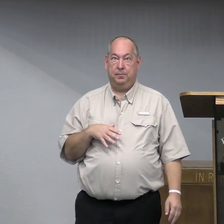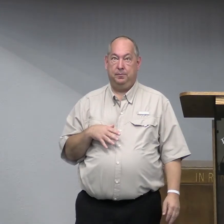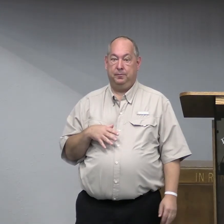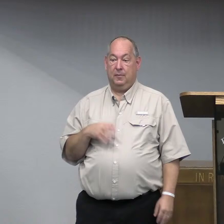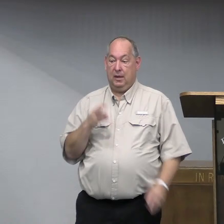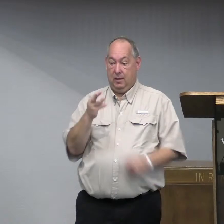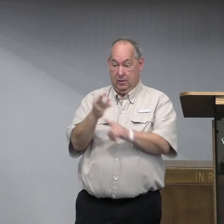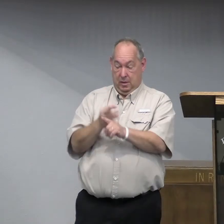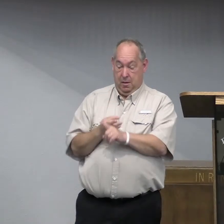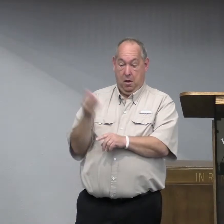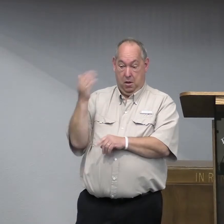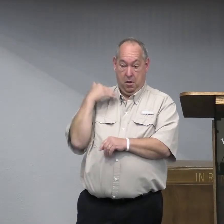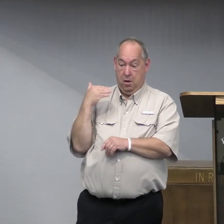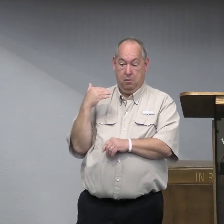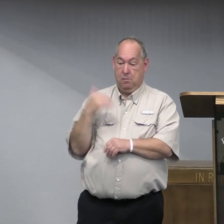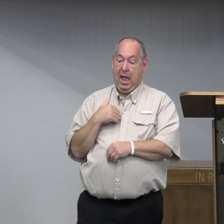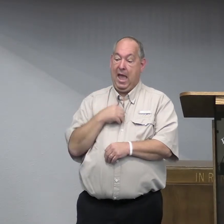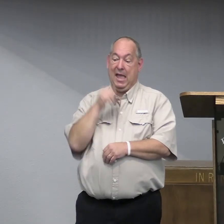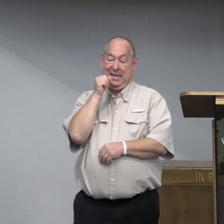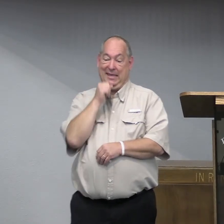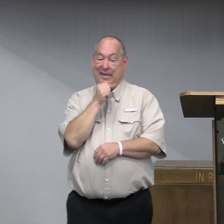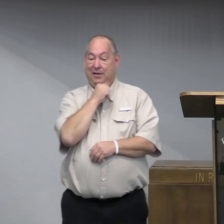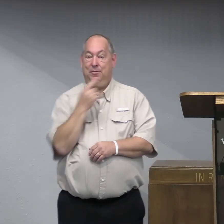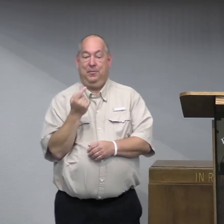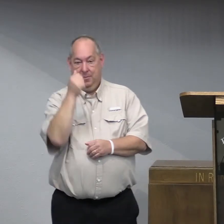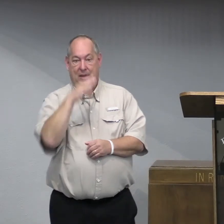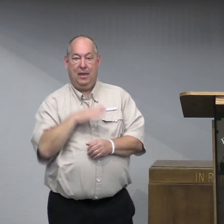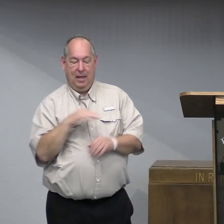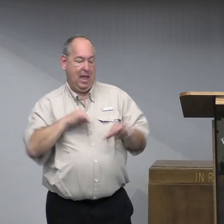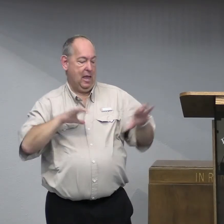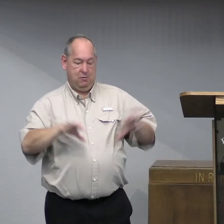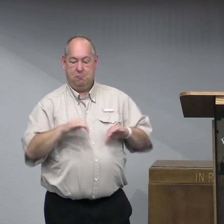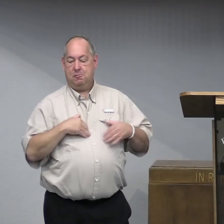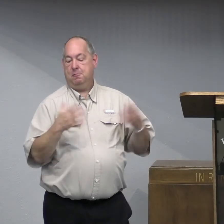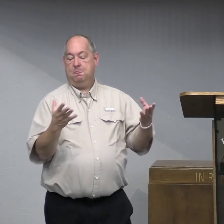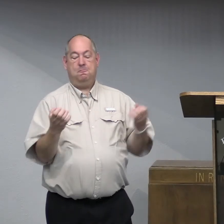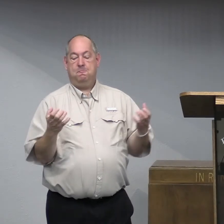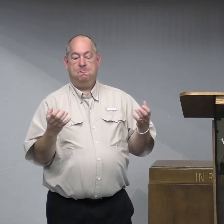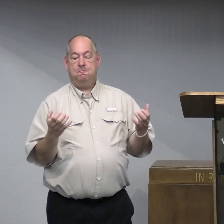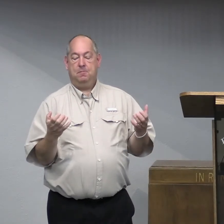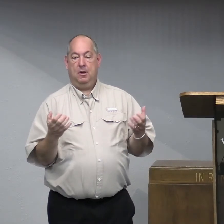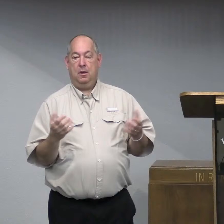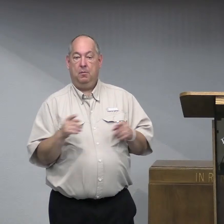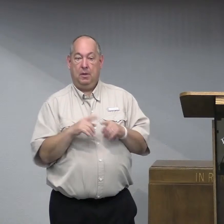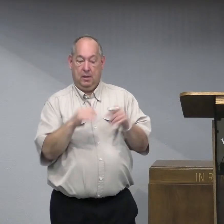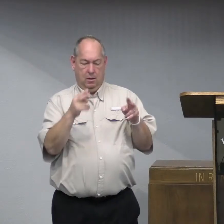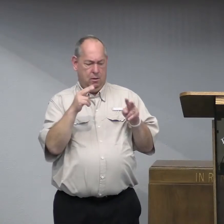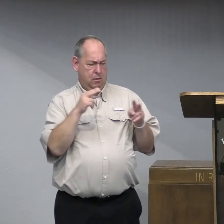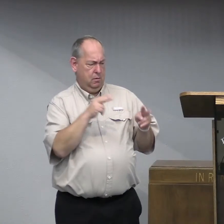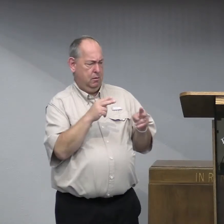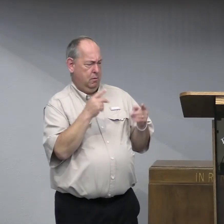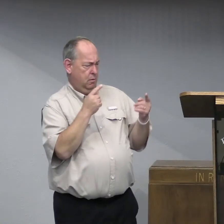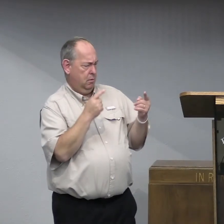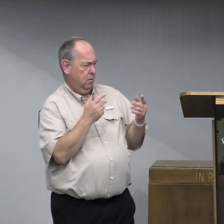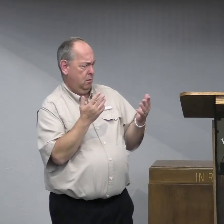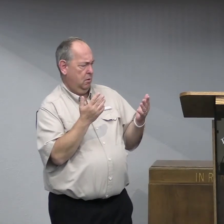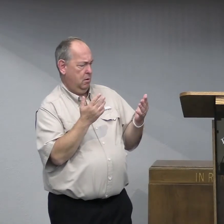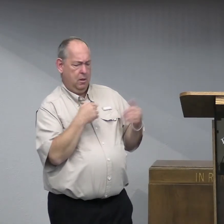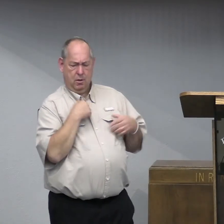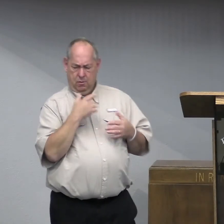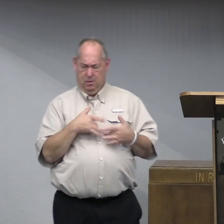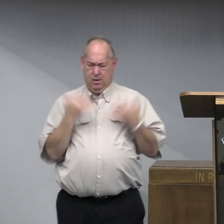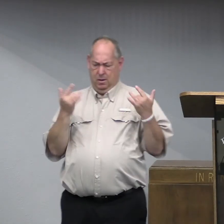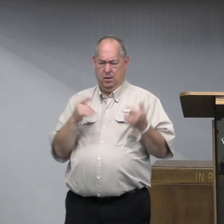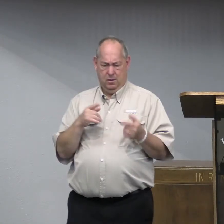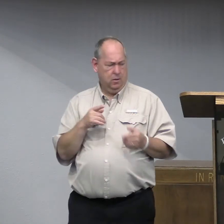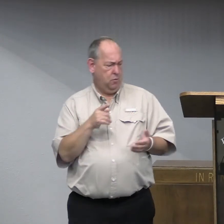6 months ago, prior, I was a single man, and I did what I wanted. But she's looking at me confused, and I said, "What's up?" And she